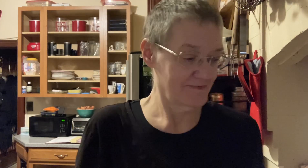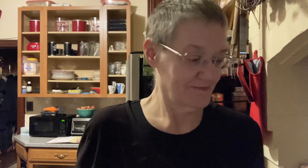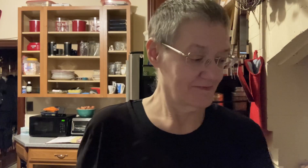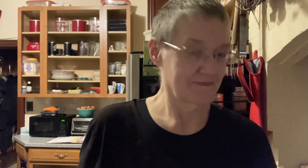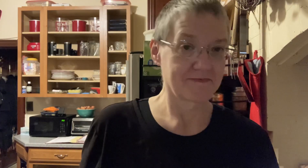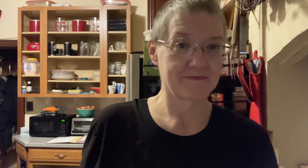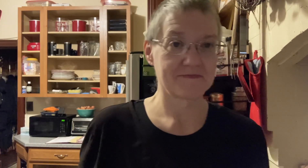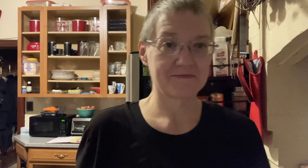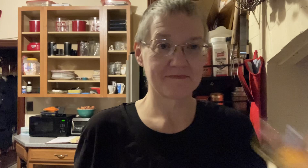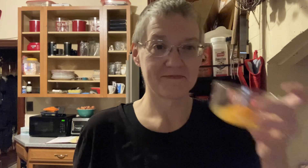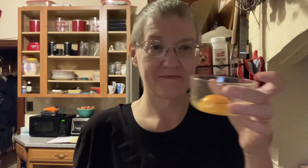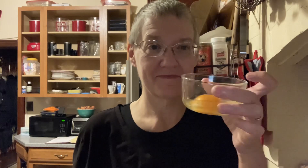I'm going to add 1 egg.